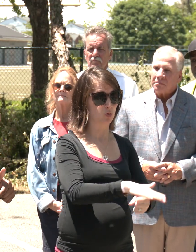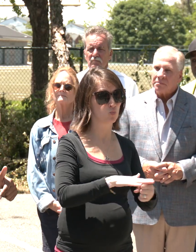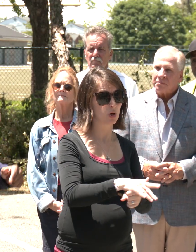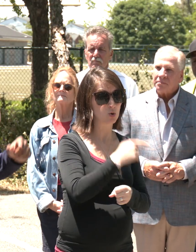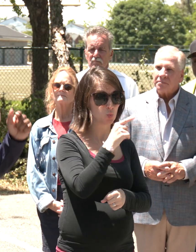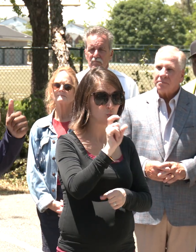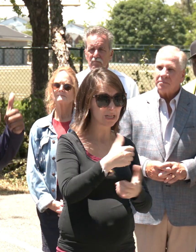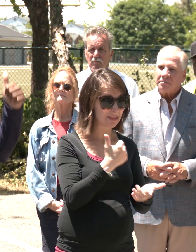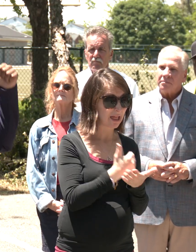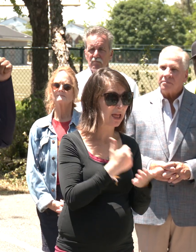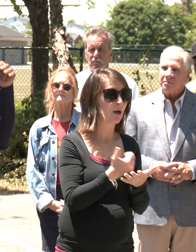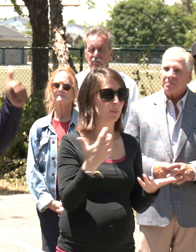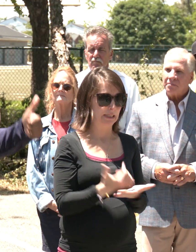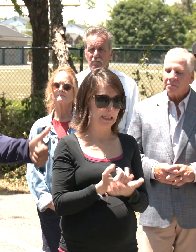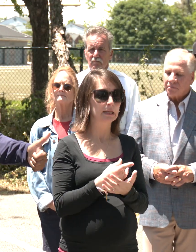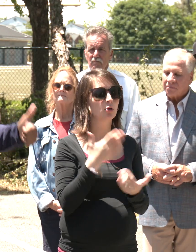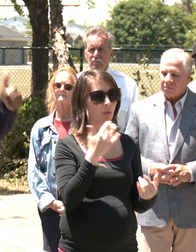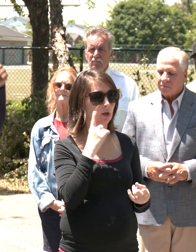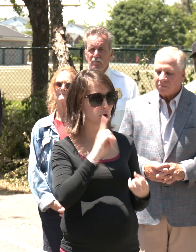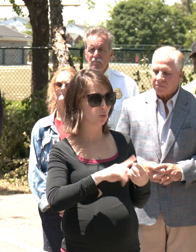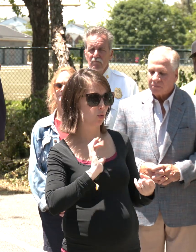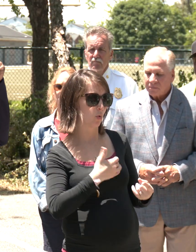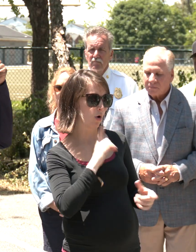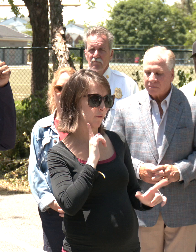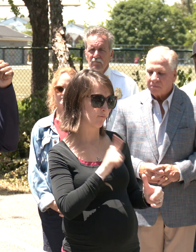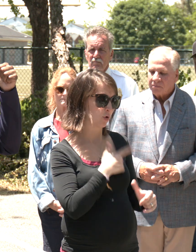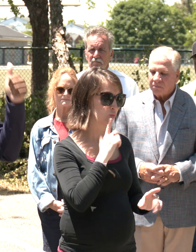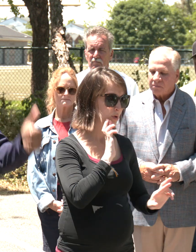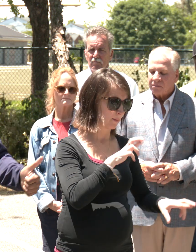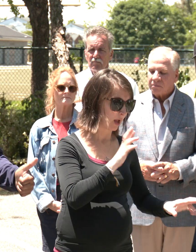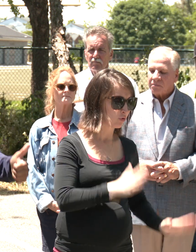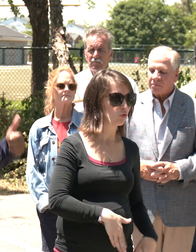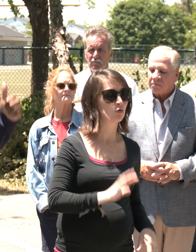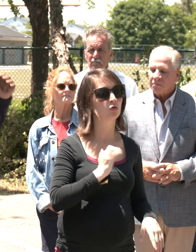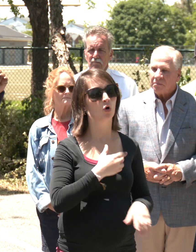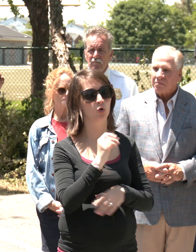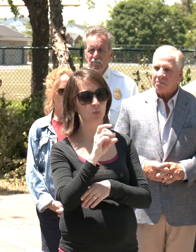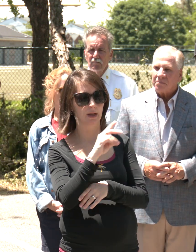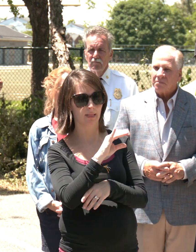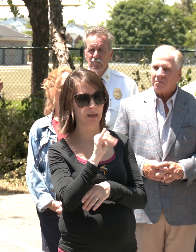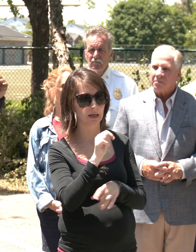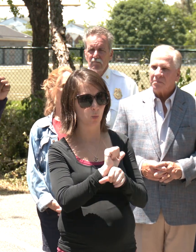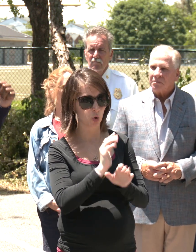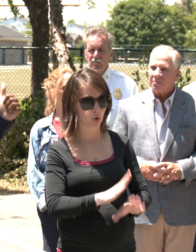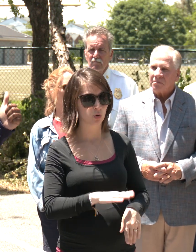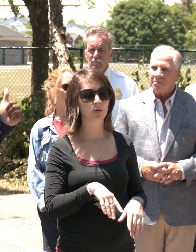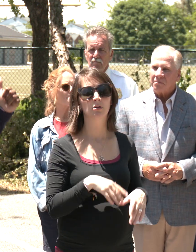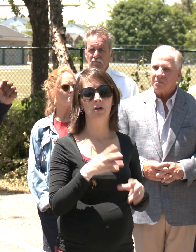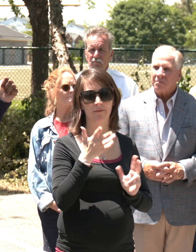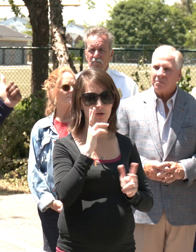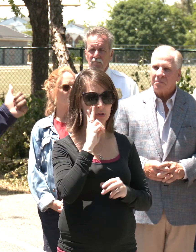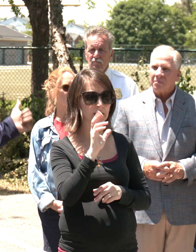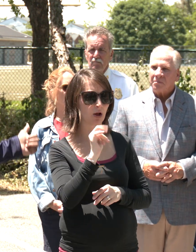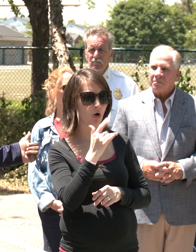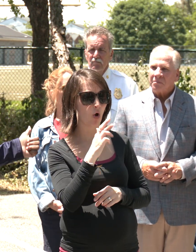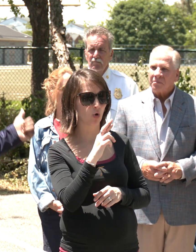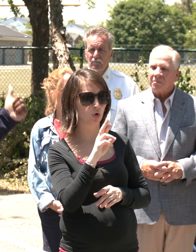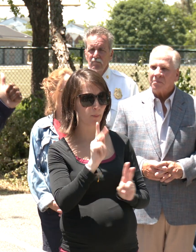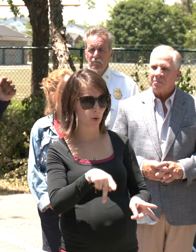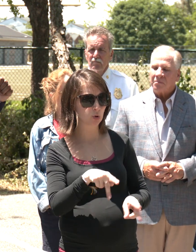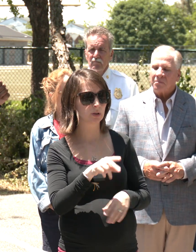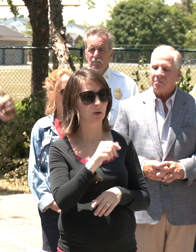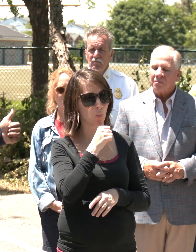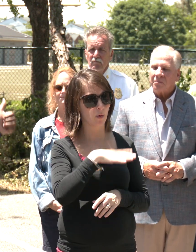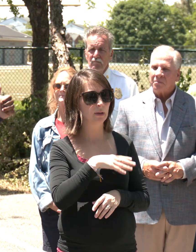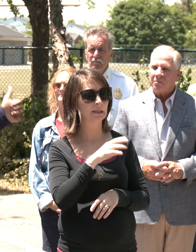it most. So thank you to our first responders, our utility workers. I see Alderwoman Keys,